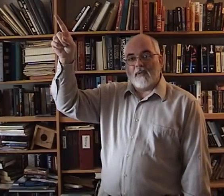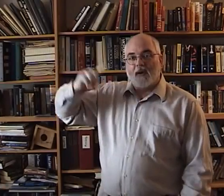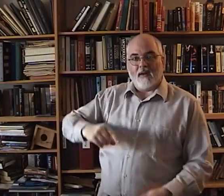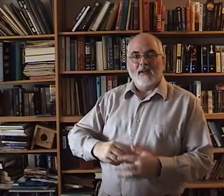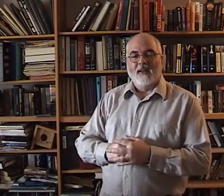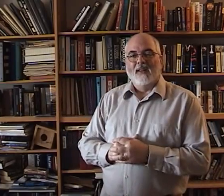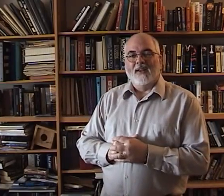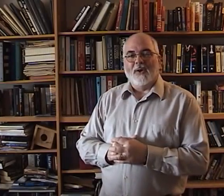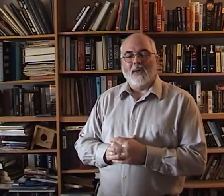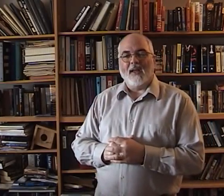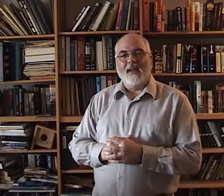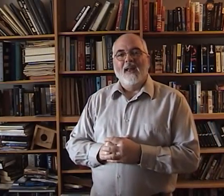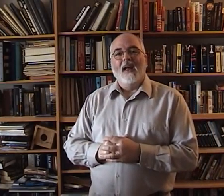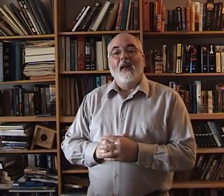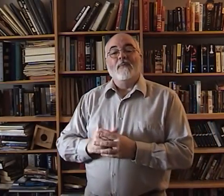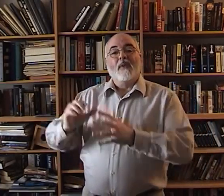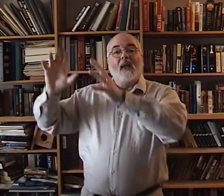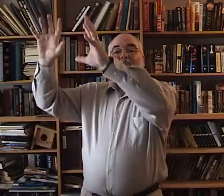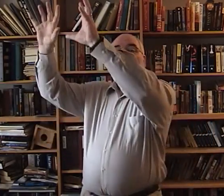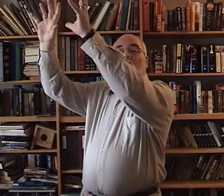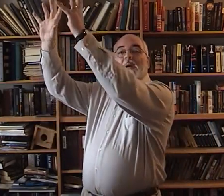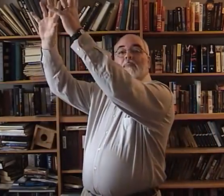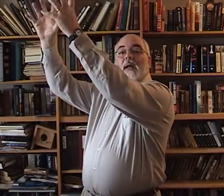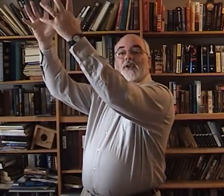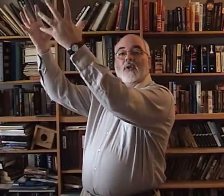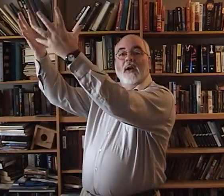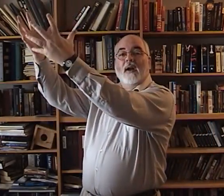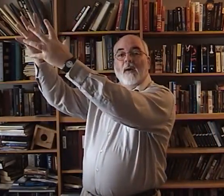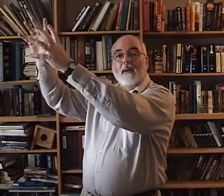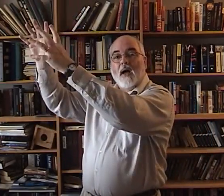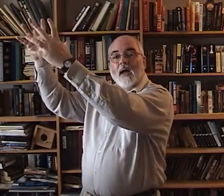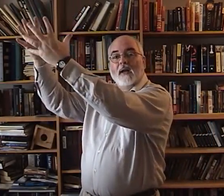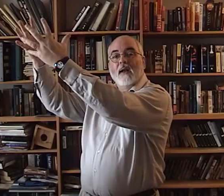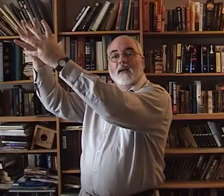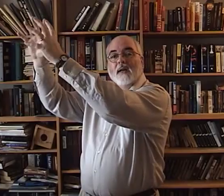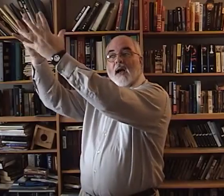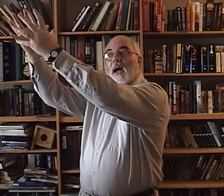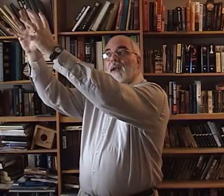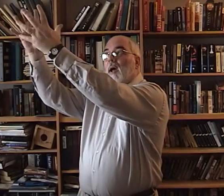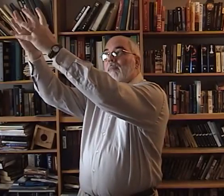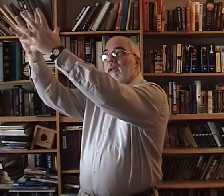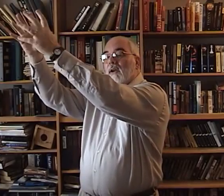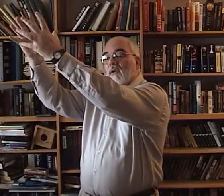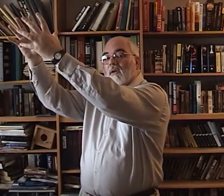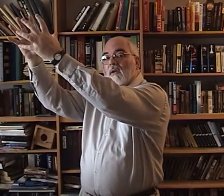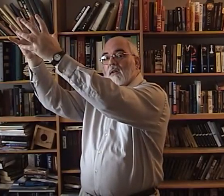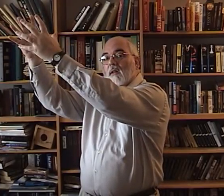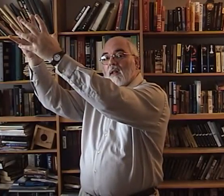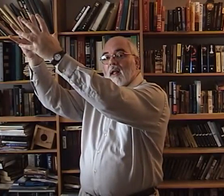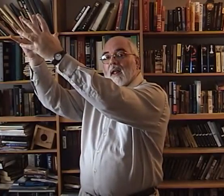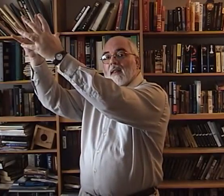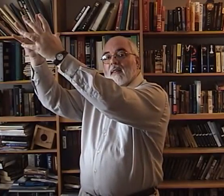there. Okay? If we can picture in our mind God up here,